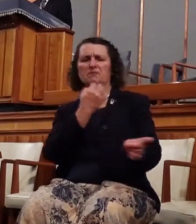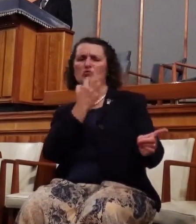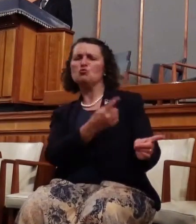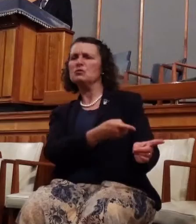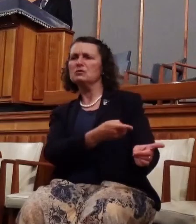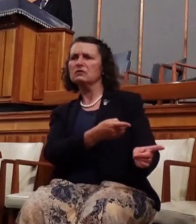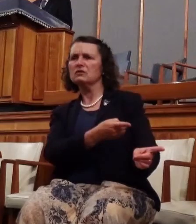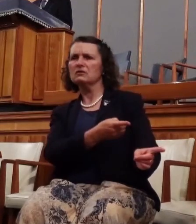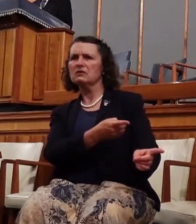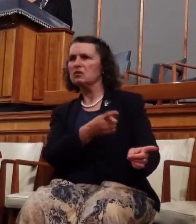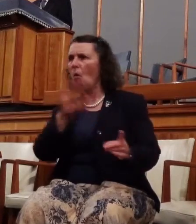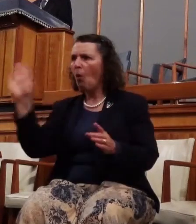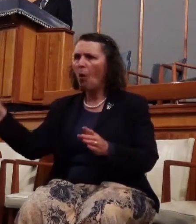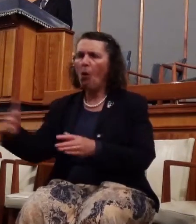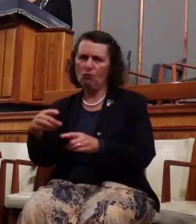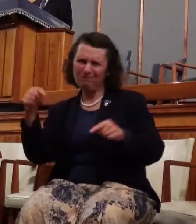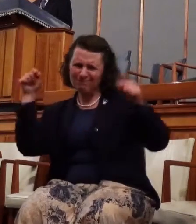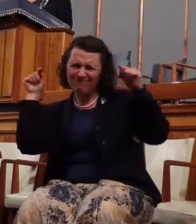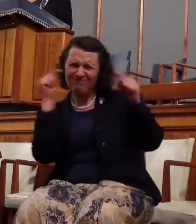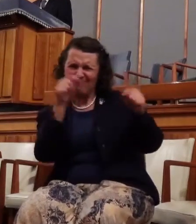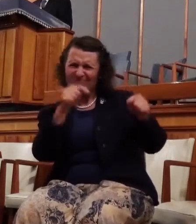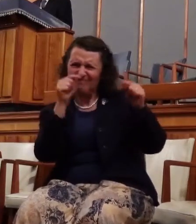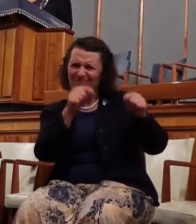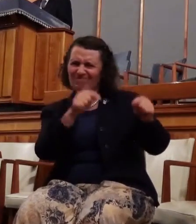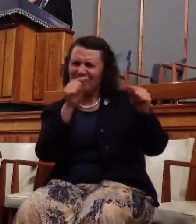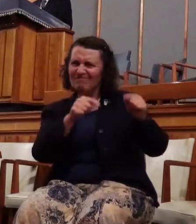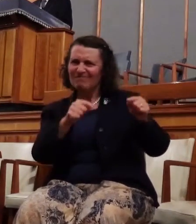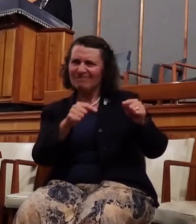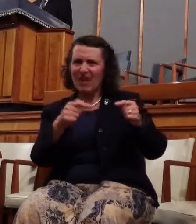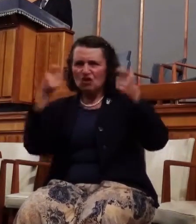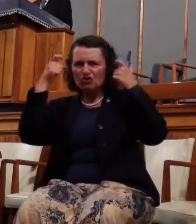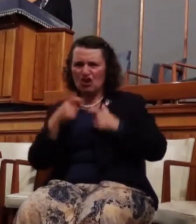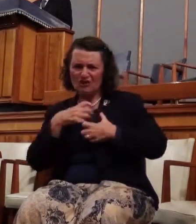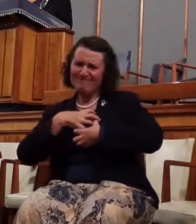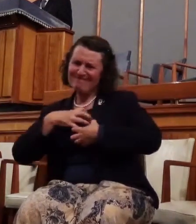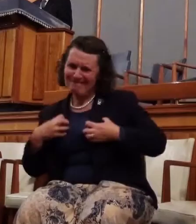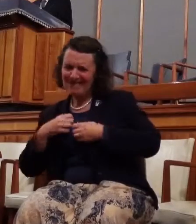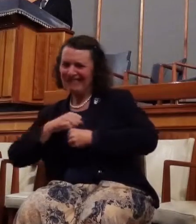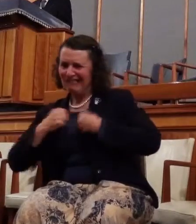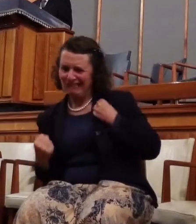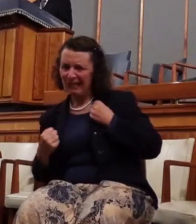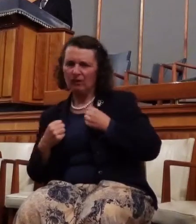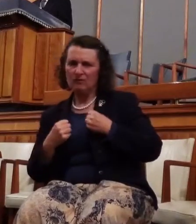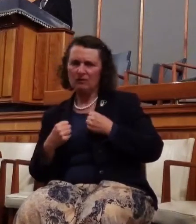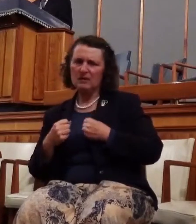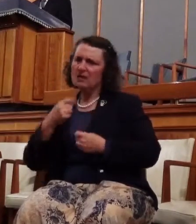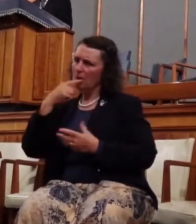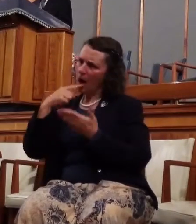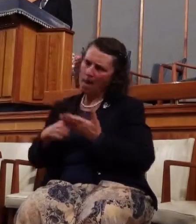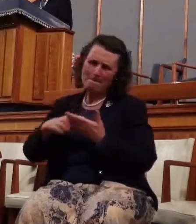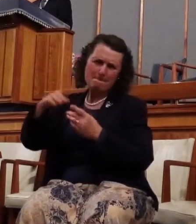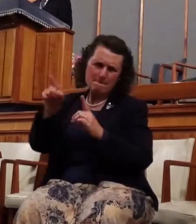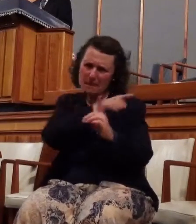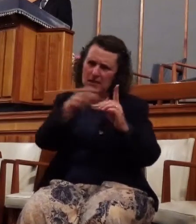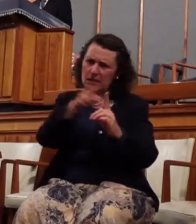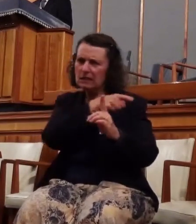up together against them, and the magistrates rent off their clothes and commanded to beat them. And when